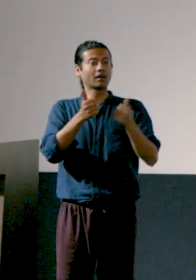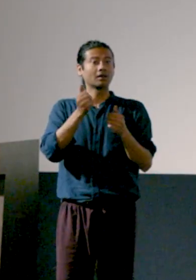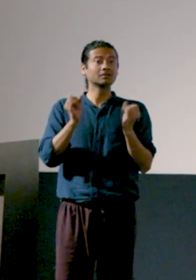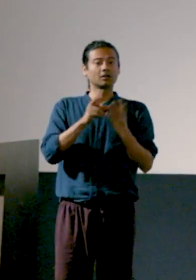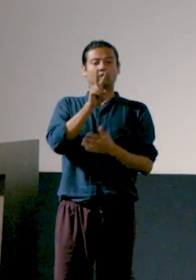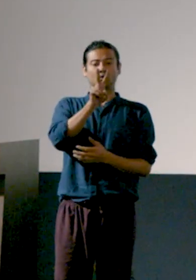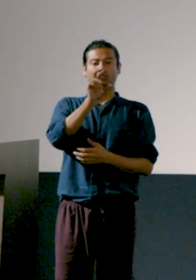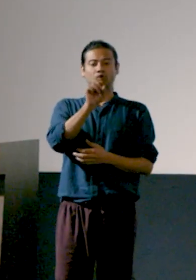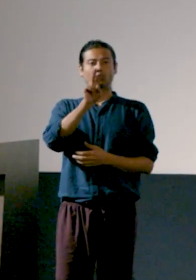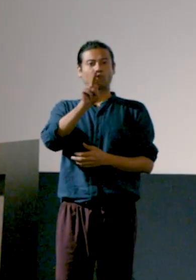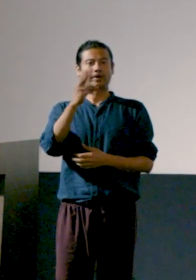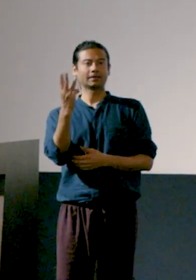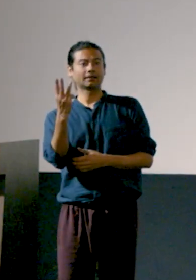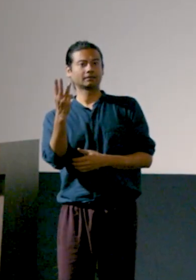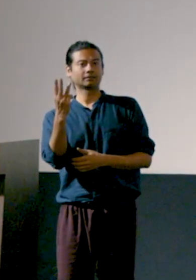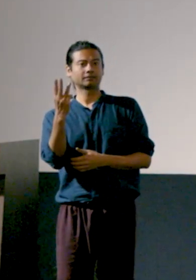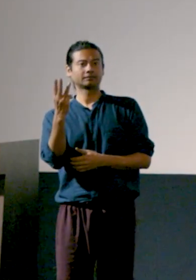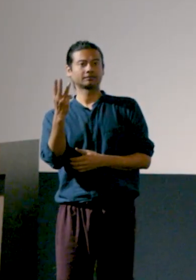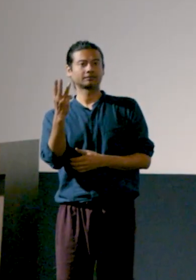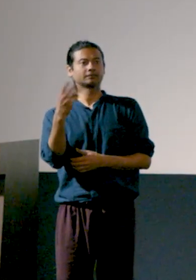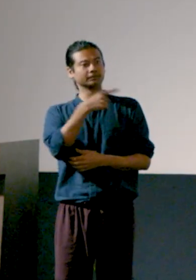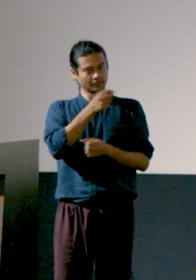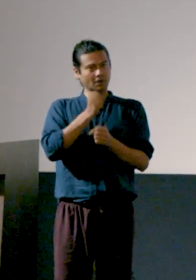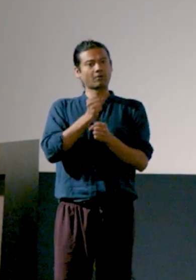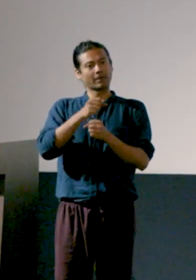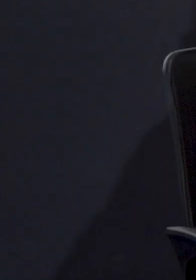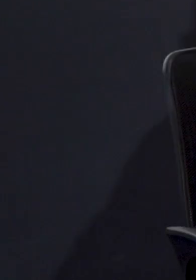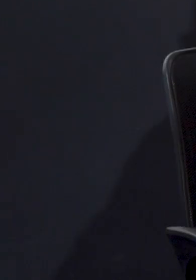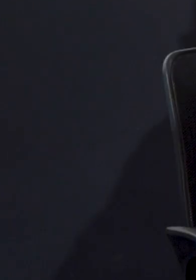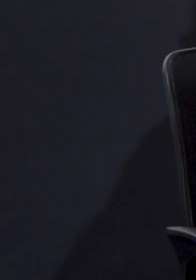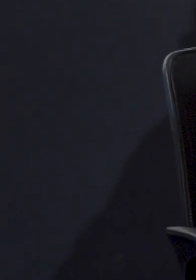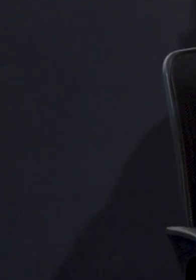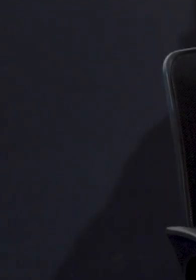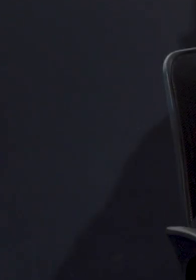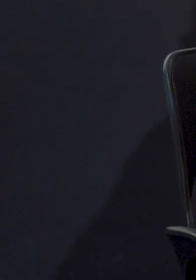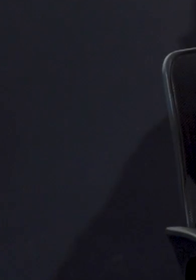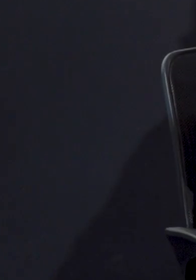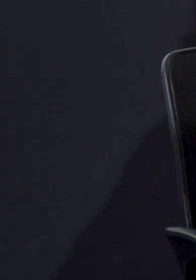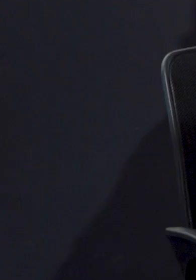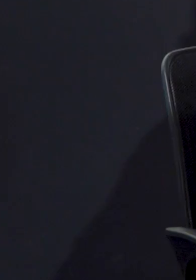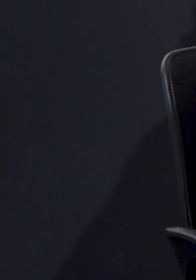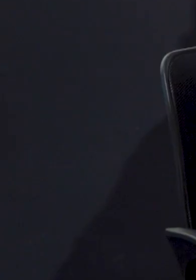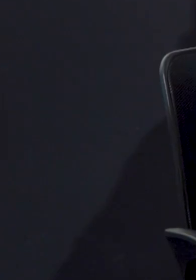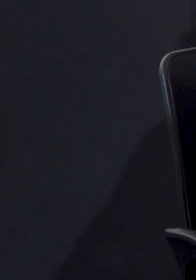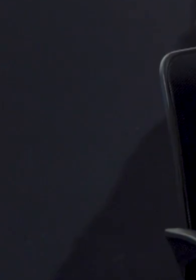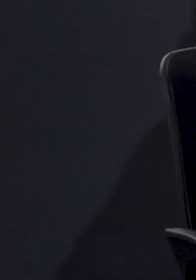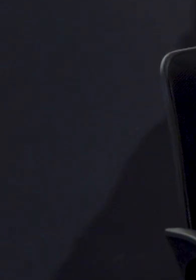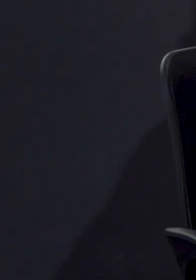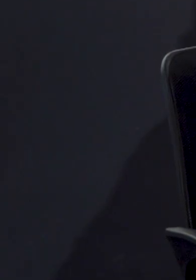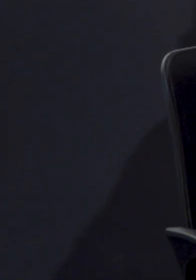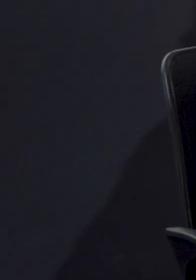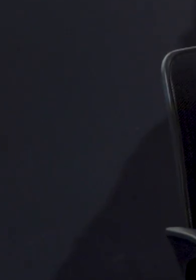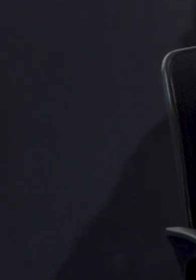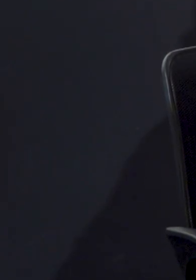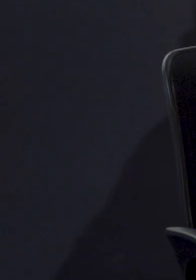a teleconsultation that we are promoting for mental illness, and anybody can utilize.